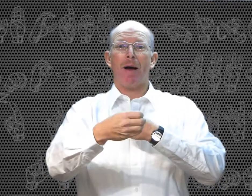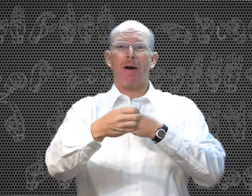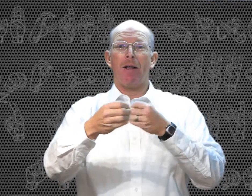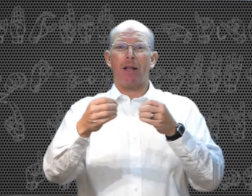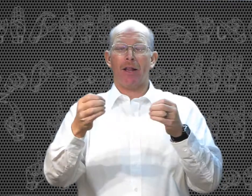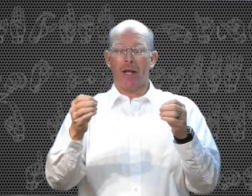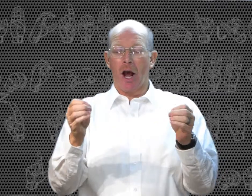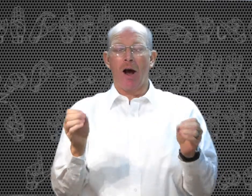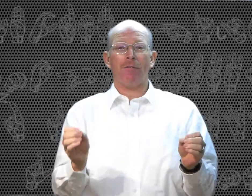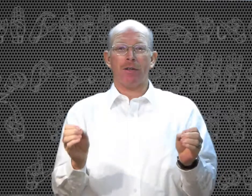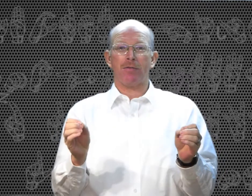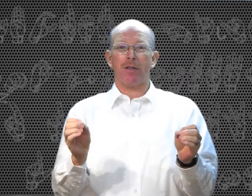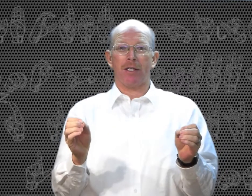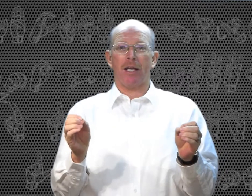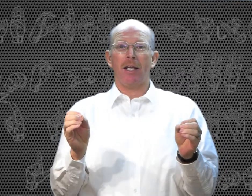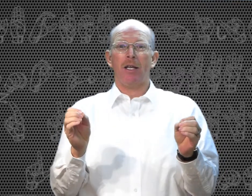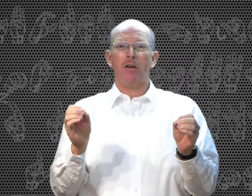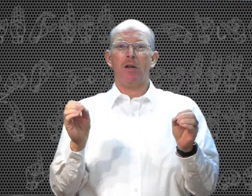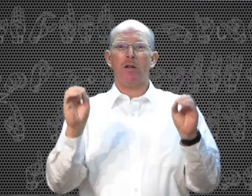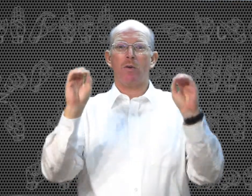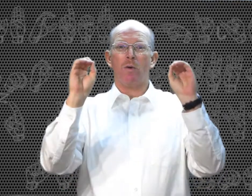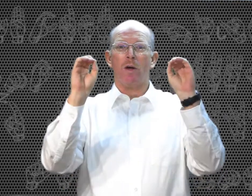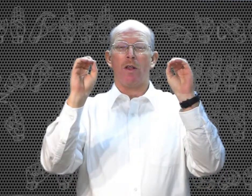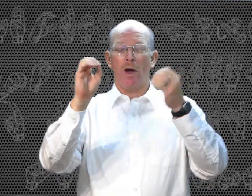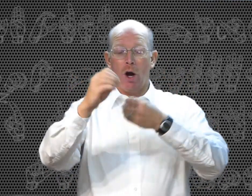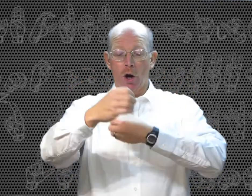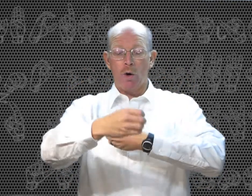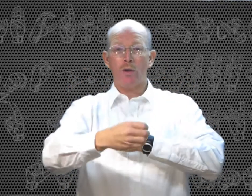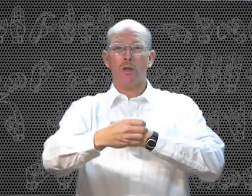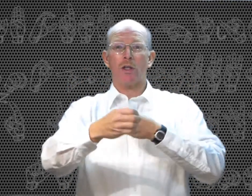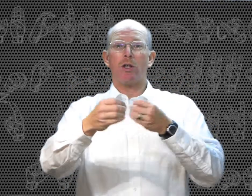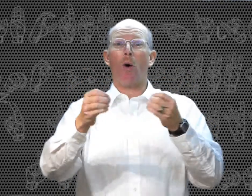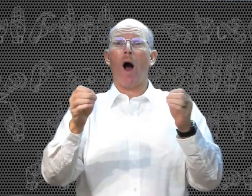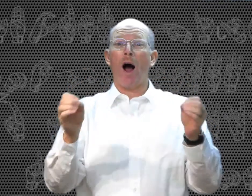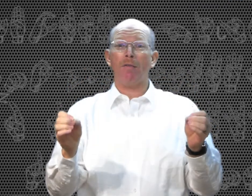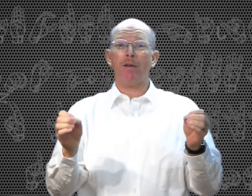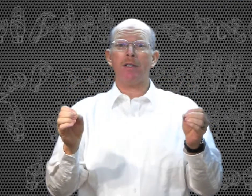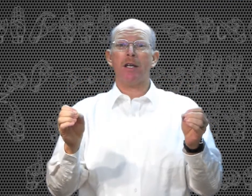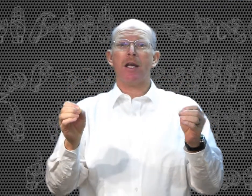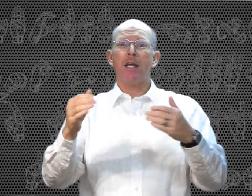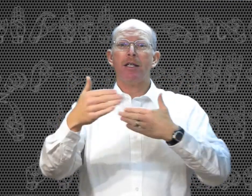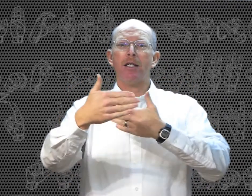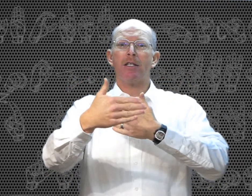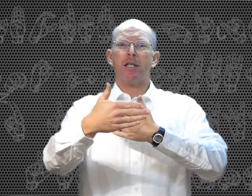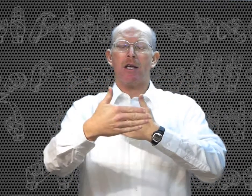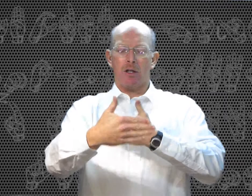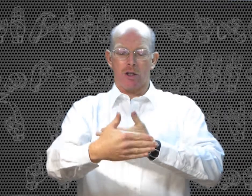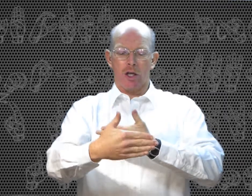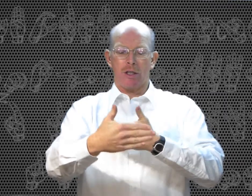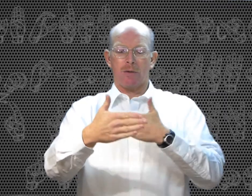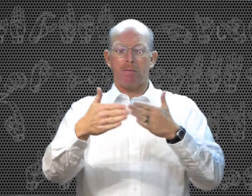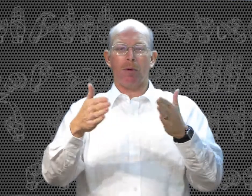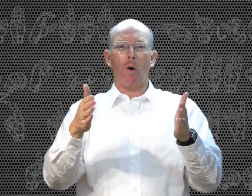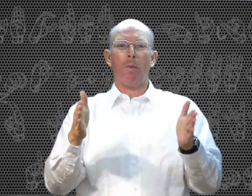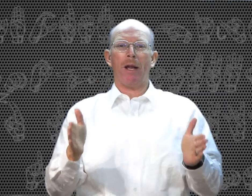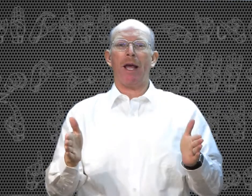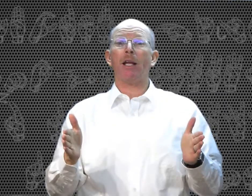about the office visit. You can do the O's to show office. This is just open hands